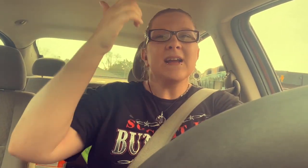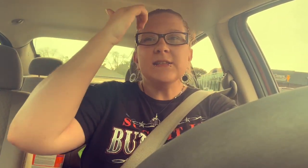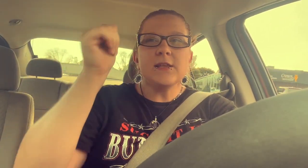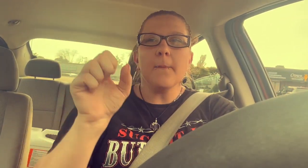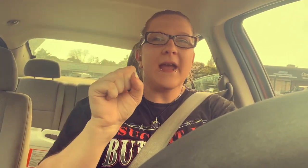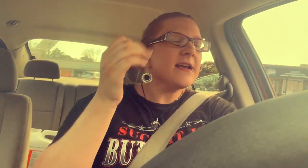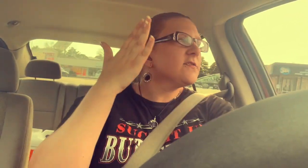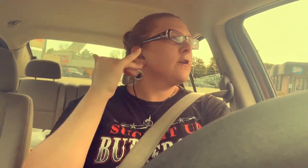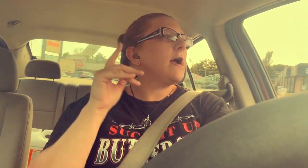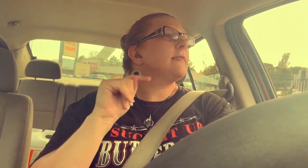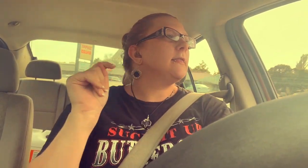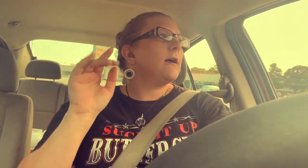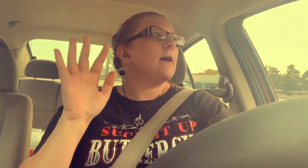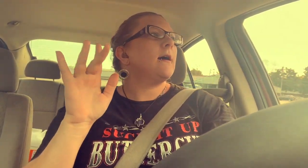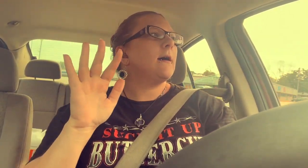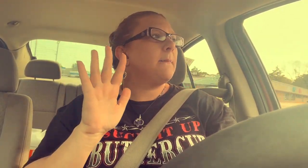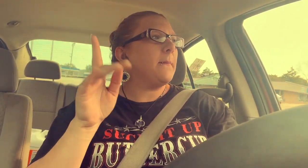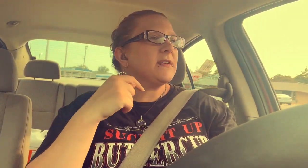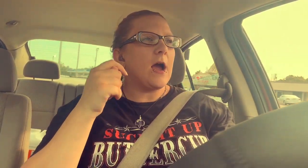My dumbass forgot the paper towel.